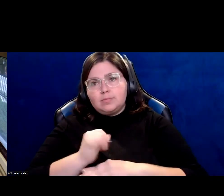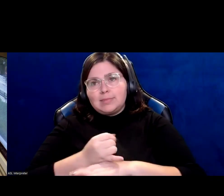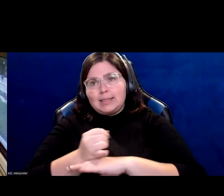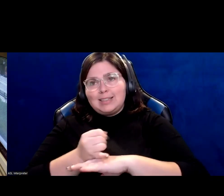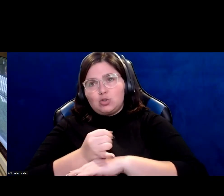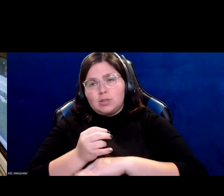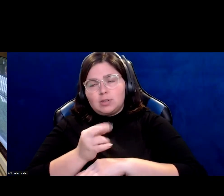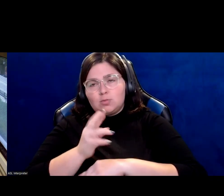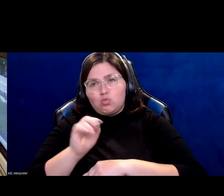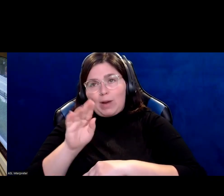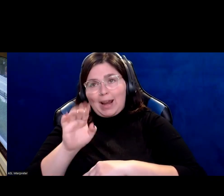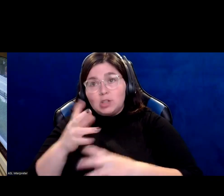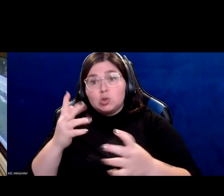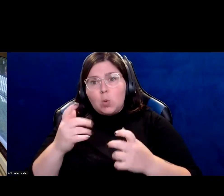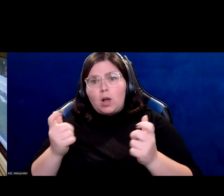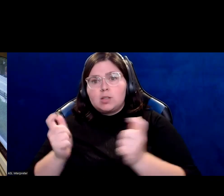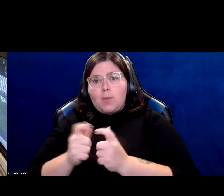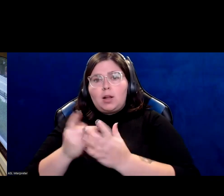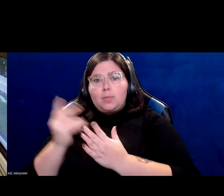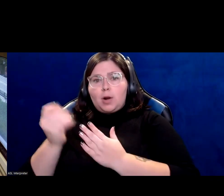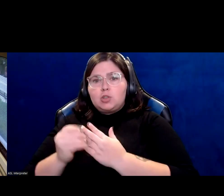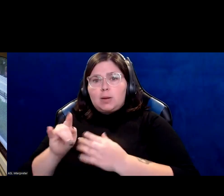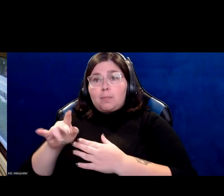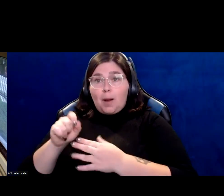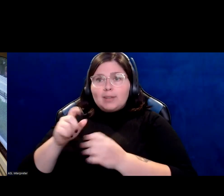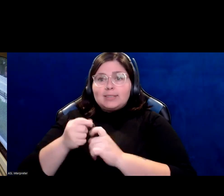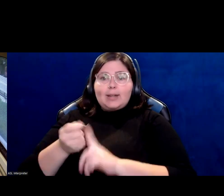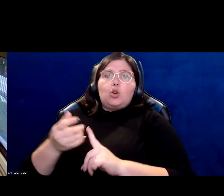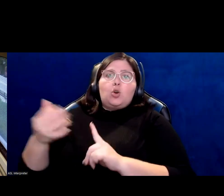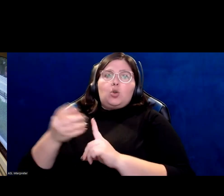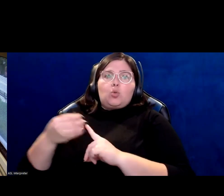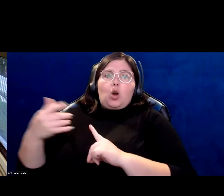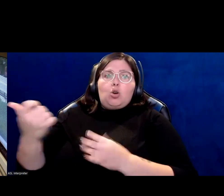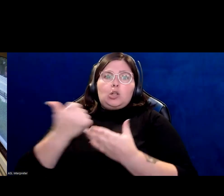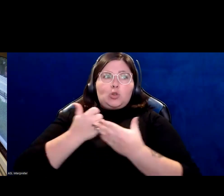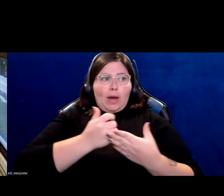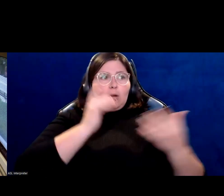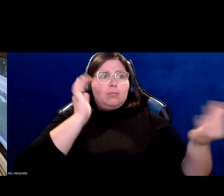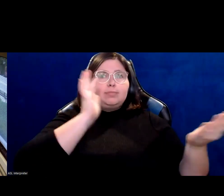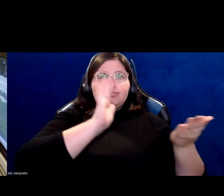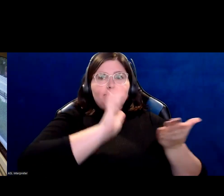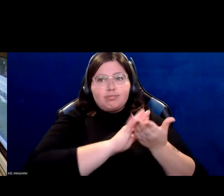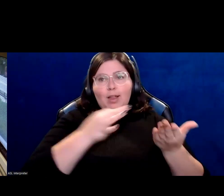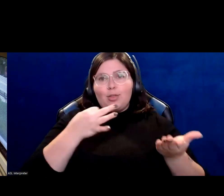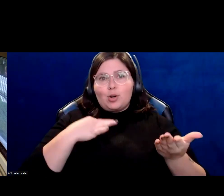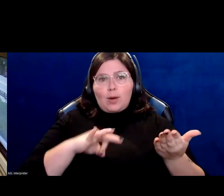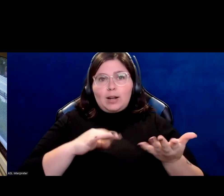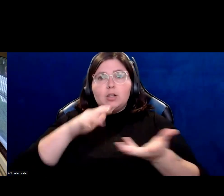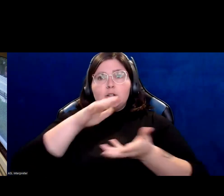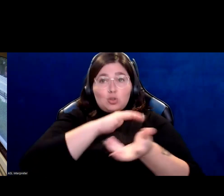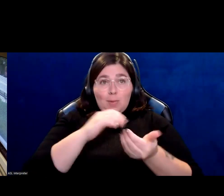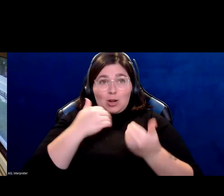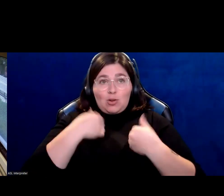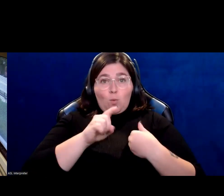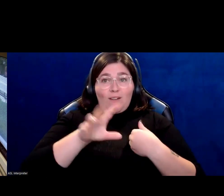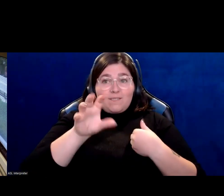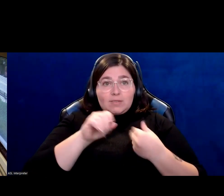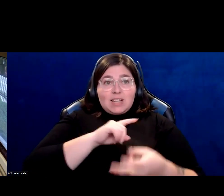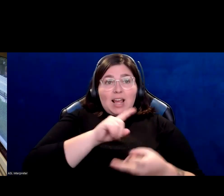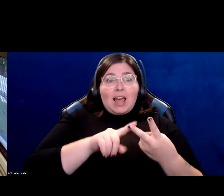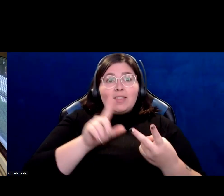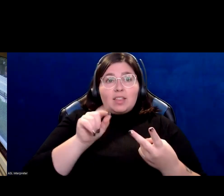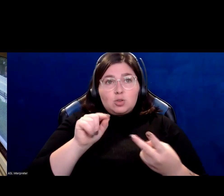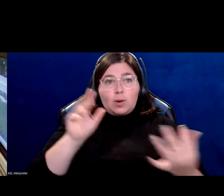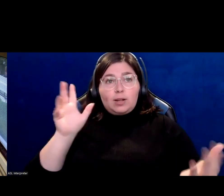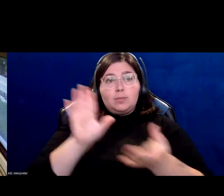issue these smaller project funds, and they're going to grow over time to help wean us off the line of credit. So combined, you have the 150 and then the 20, get you to the